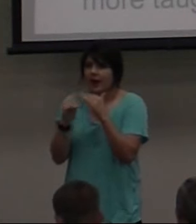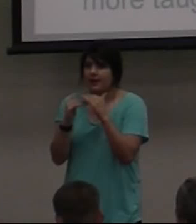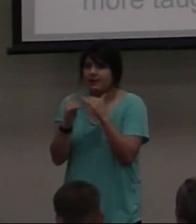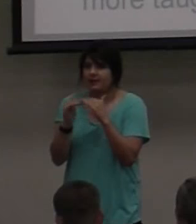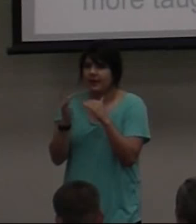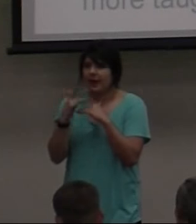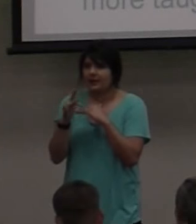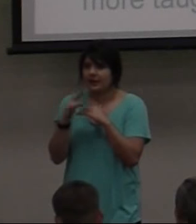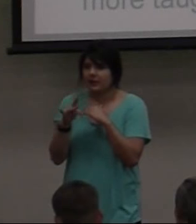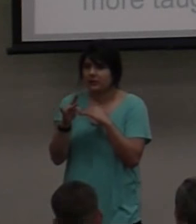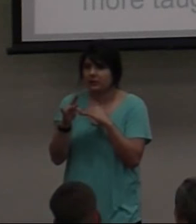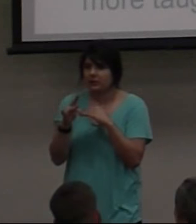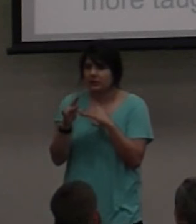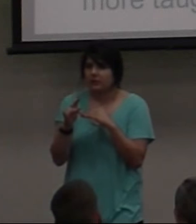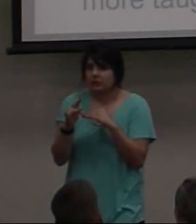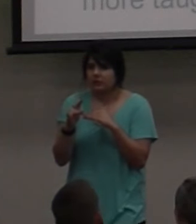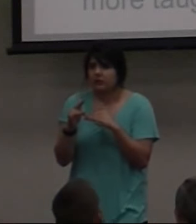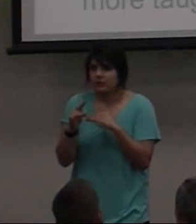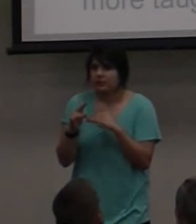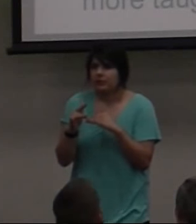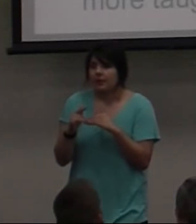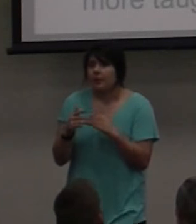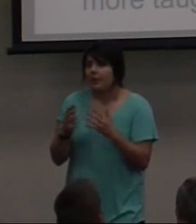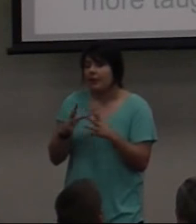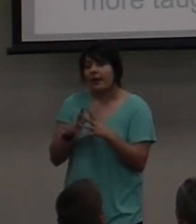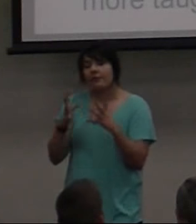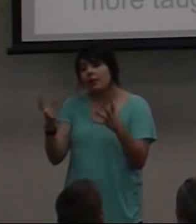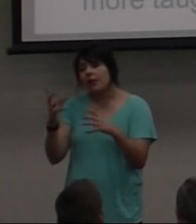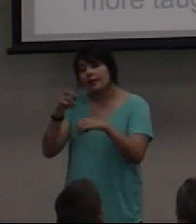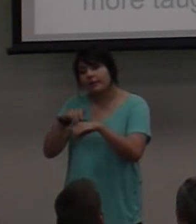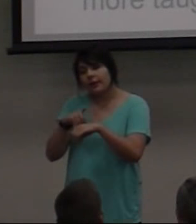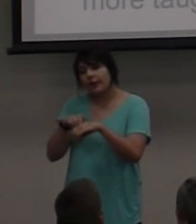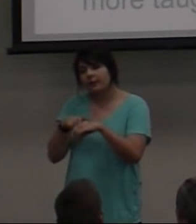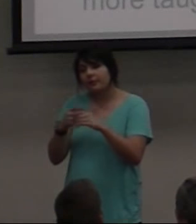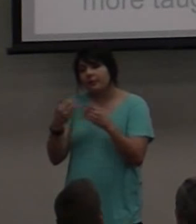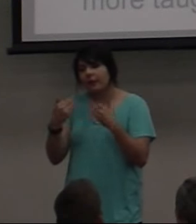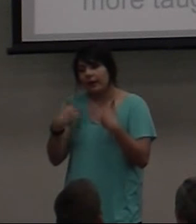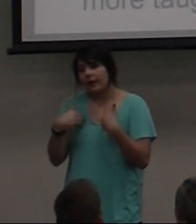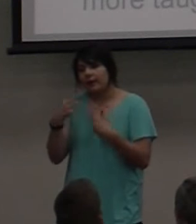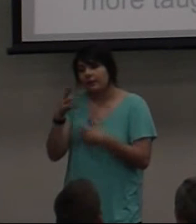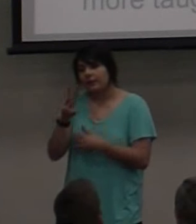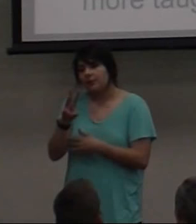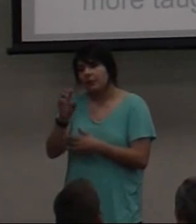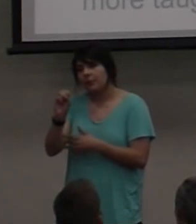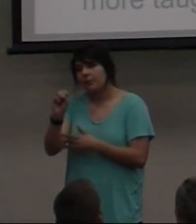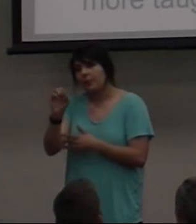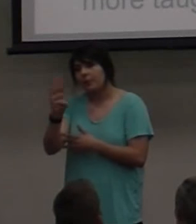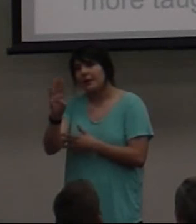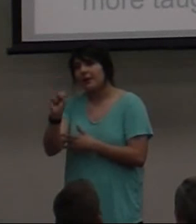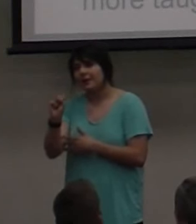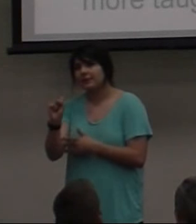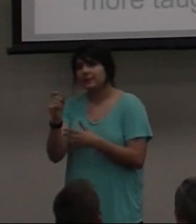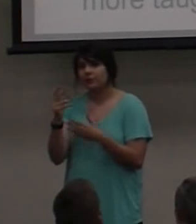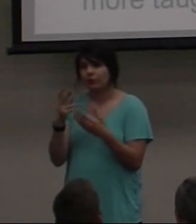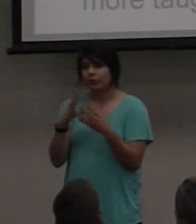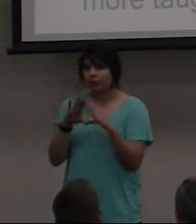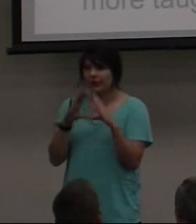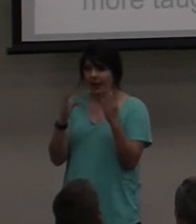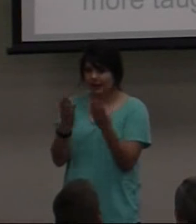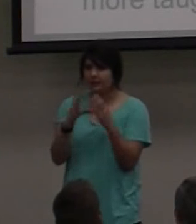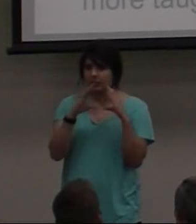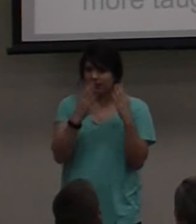are quite happy. They've got time to do WBS correspondence courses. Prison